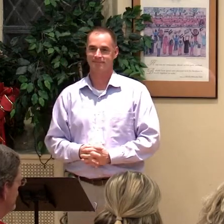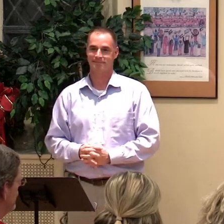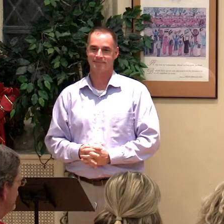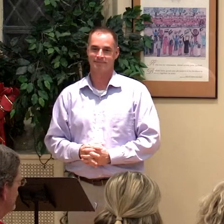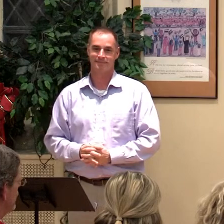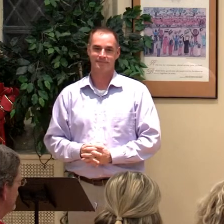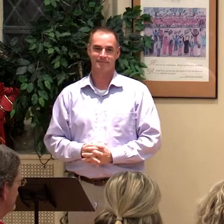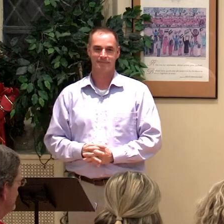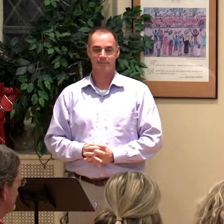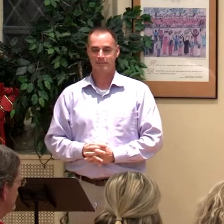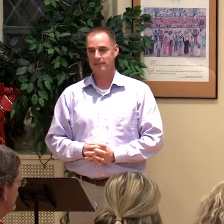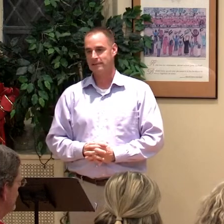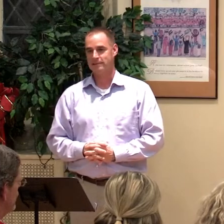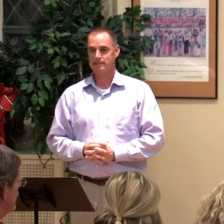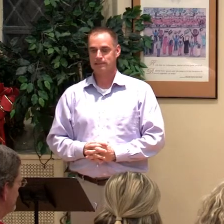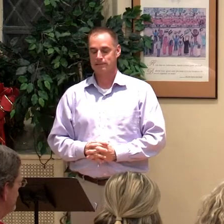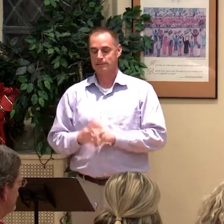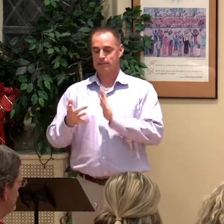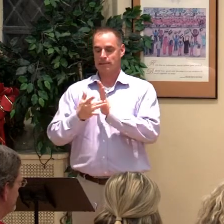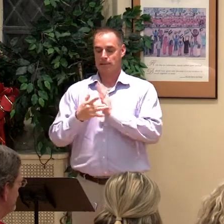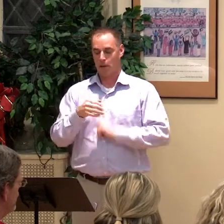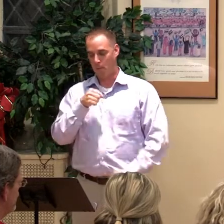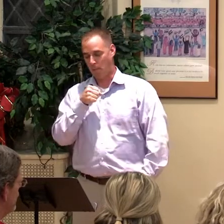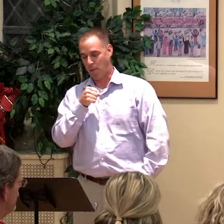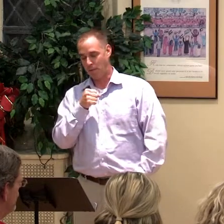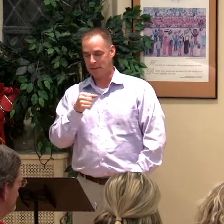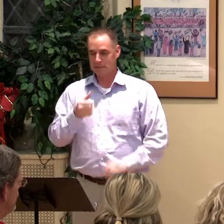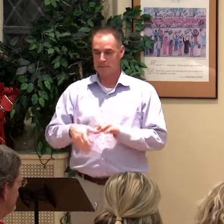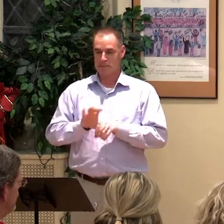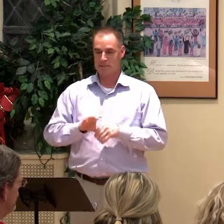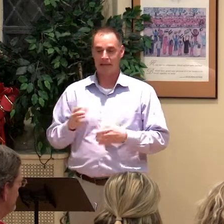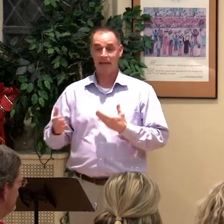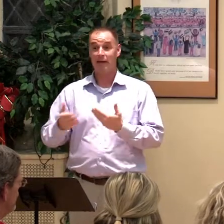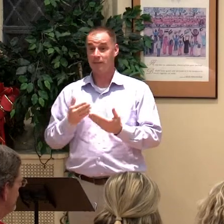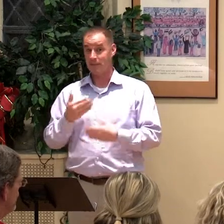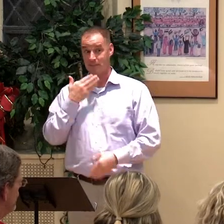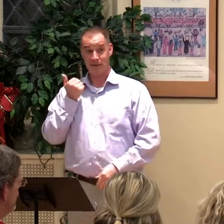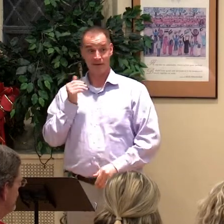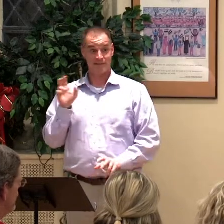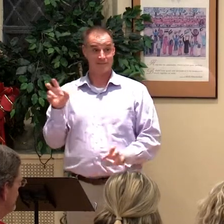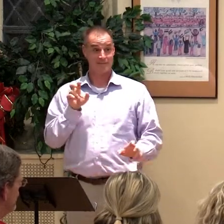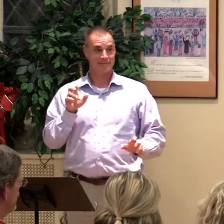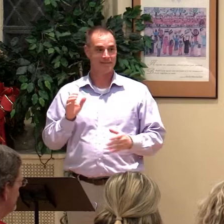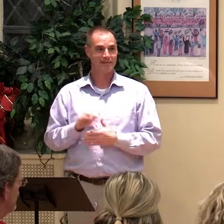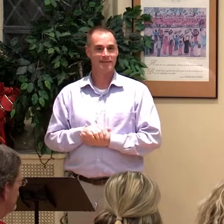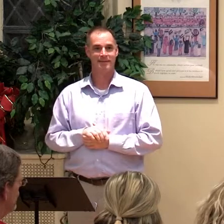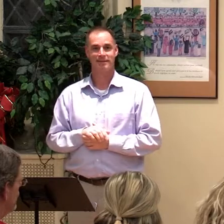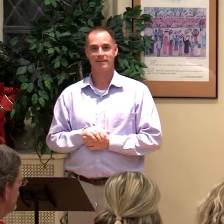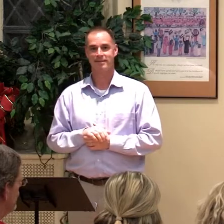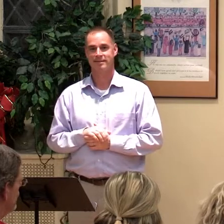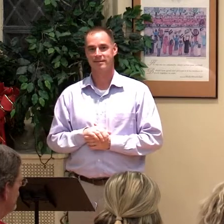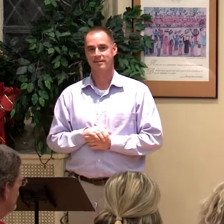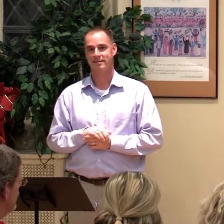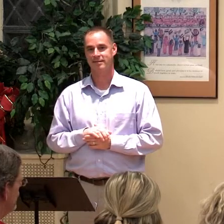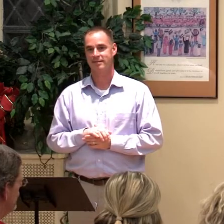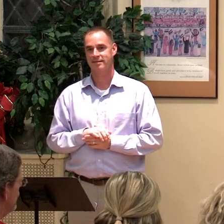I'm not very good at this technical stuff. Better? Better?